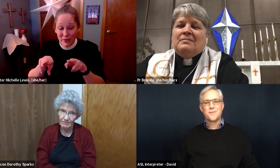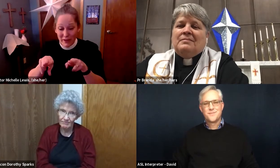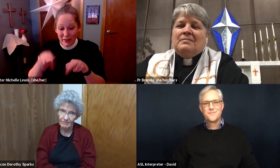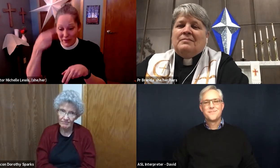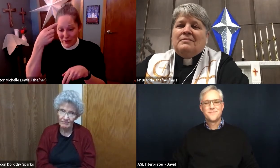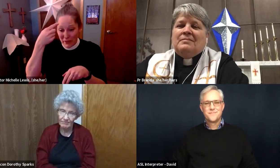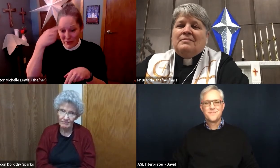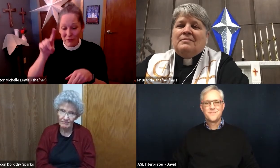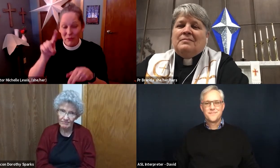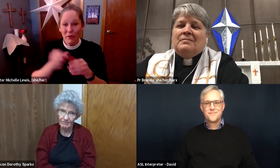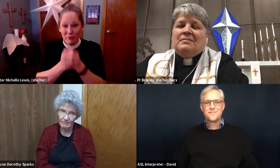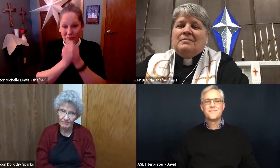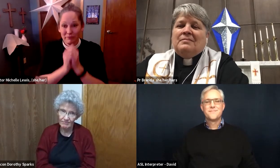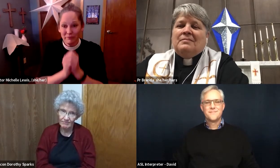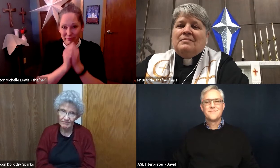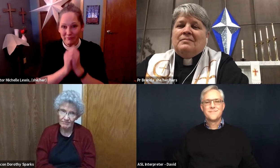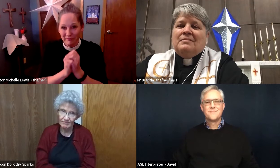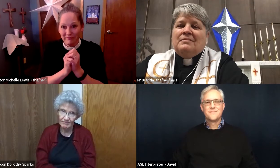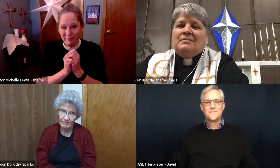now.